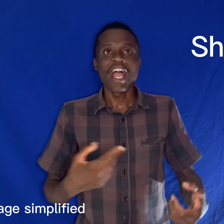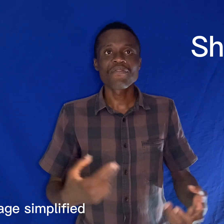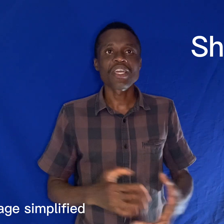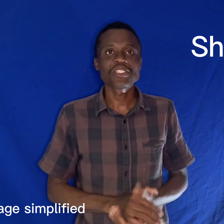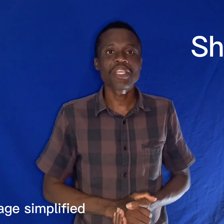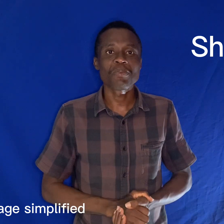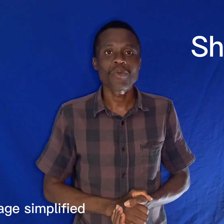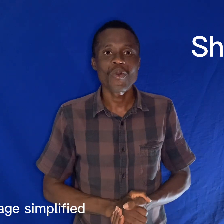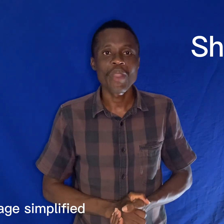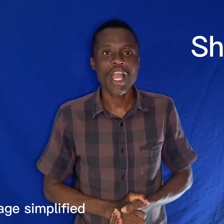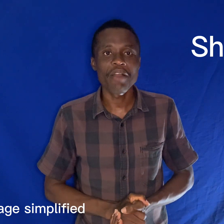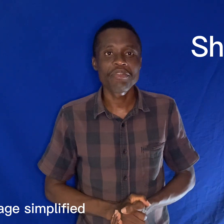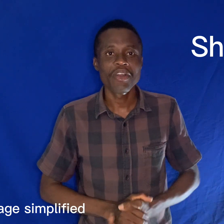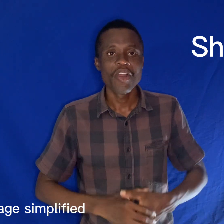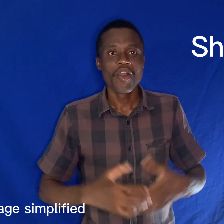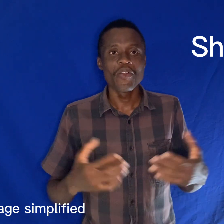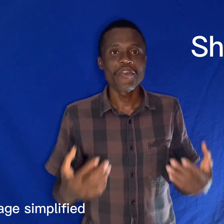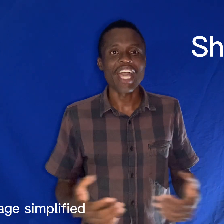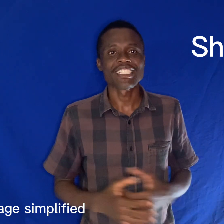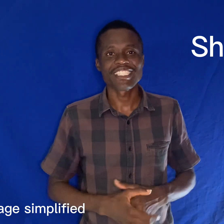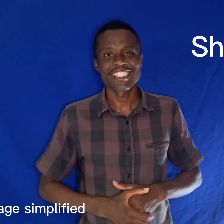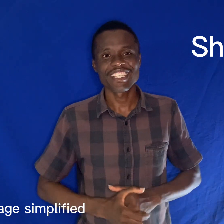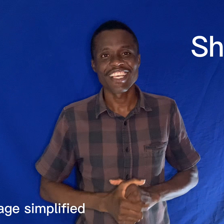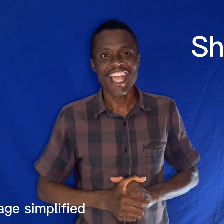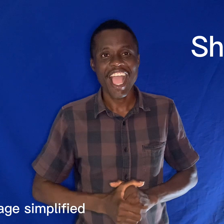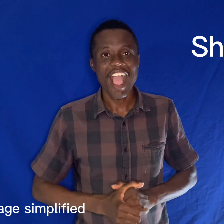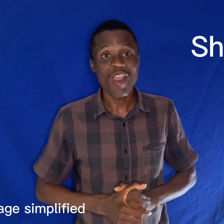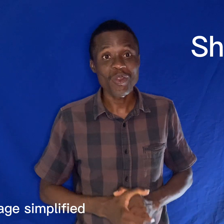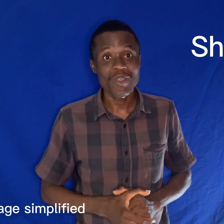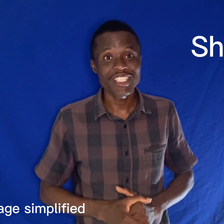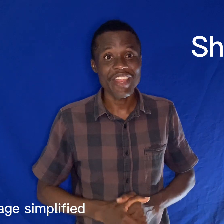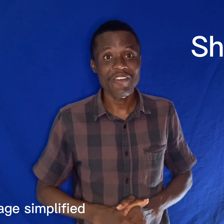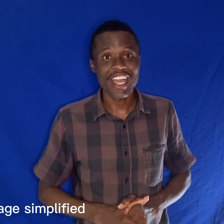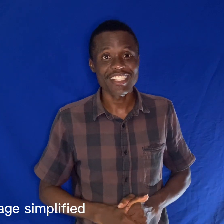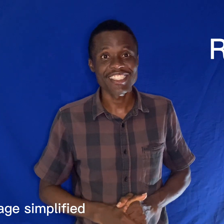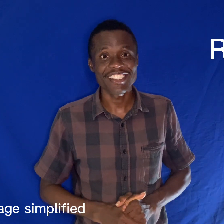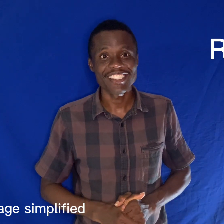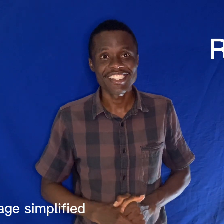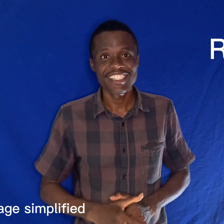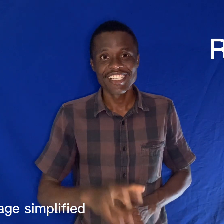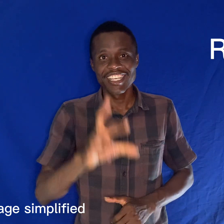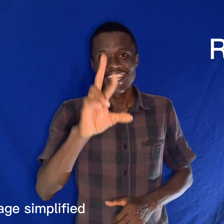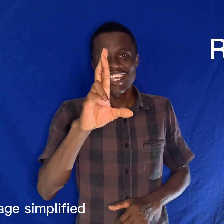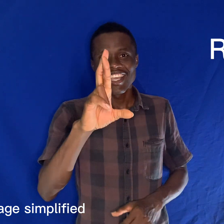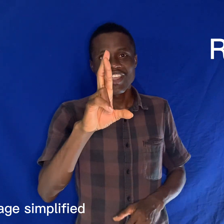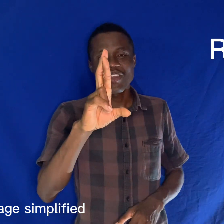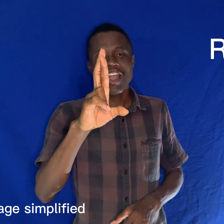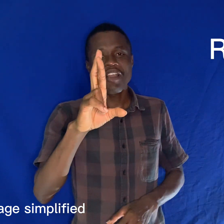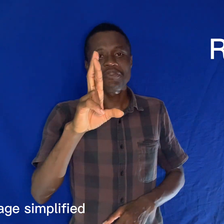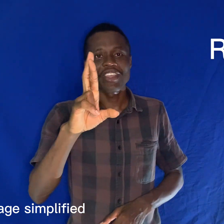After sheep, we have rats. How do we sign rats? Your R finger.